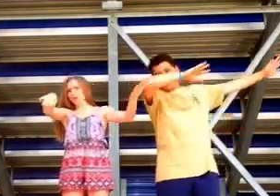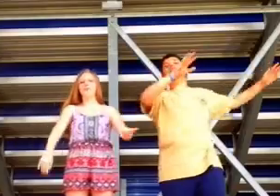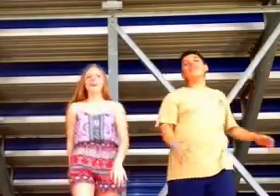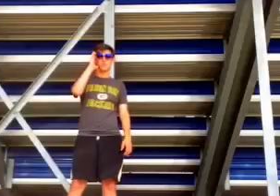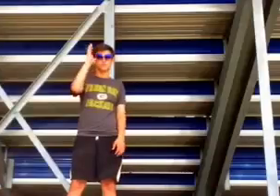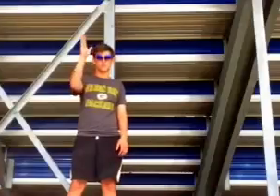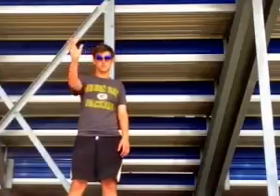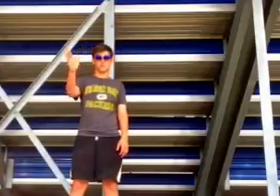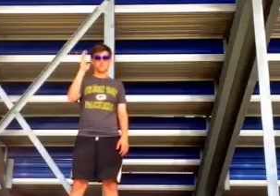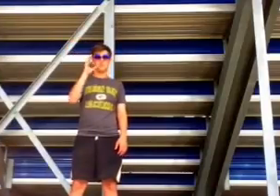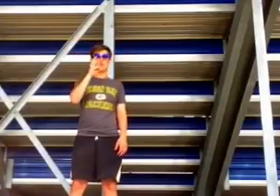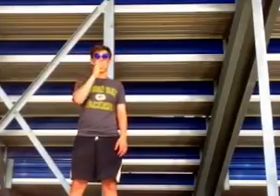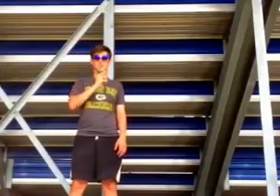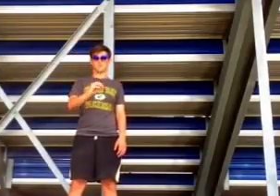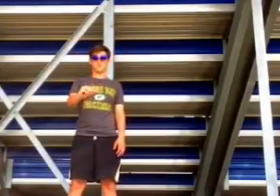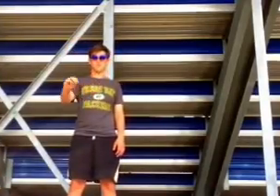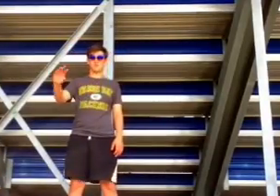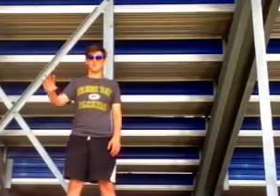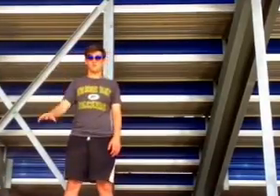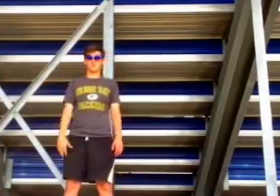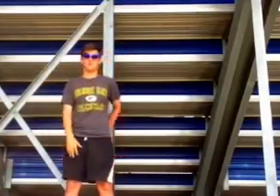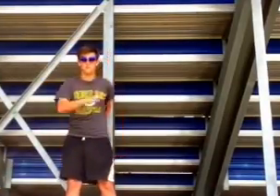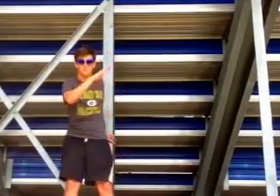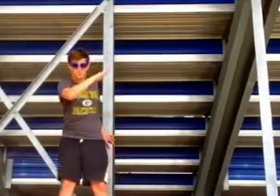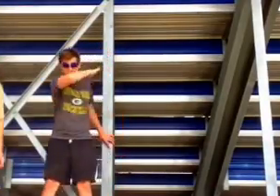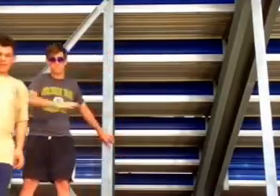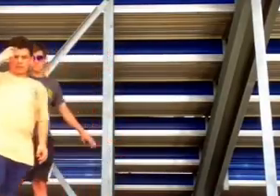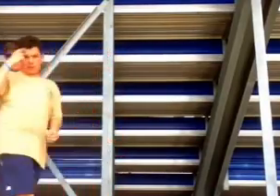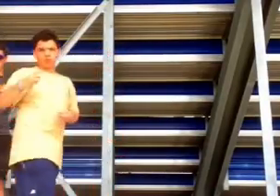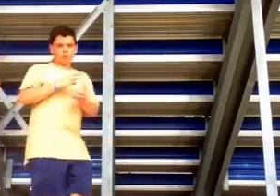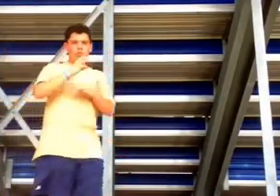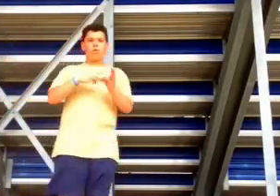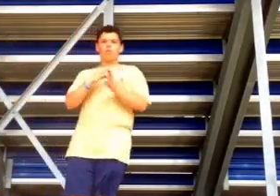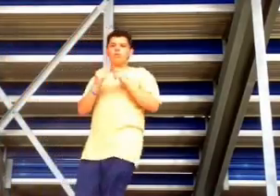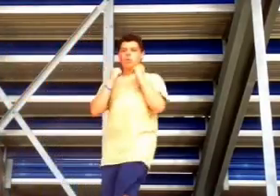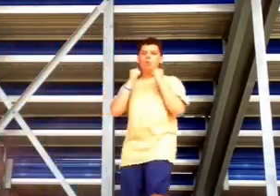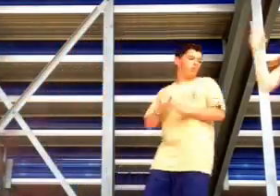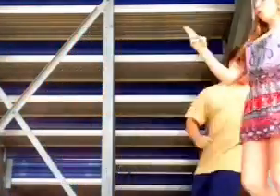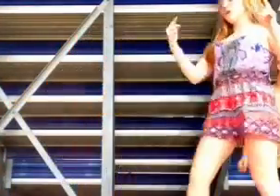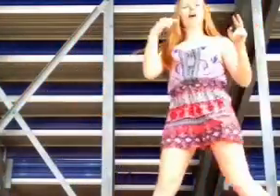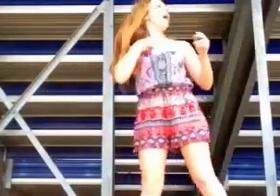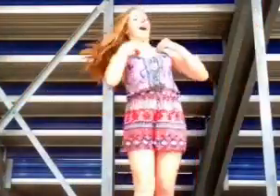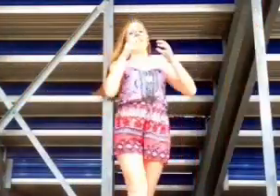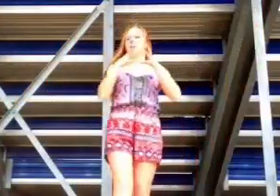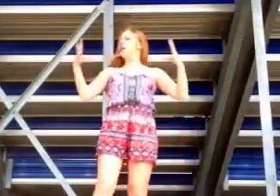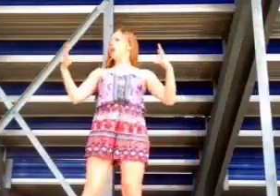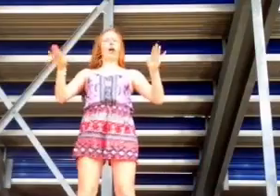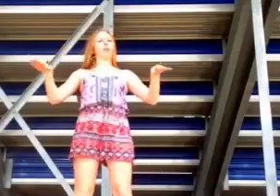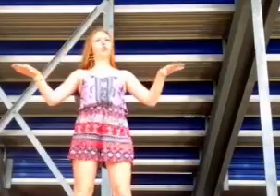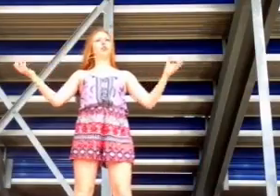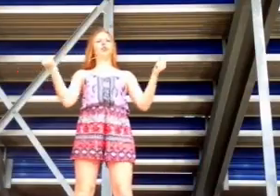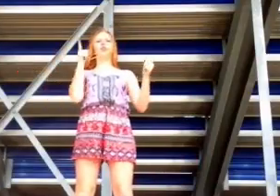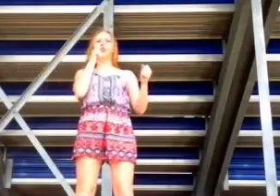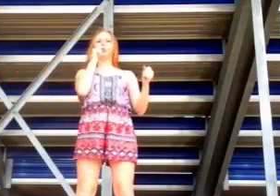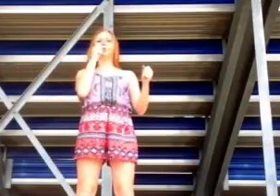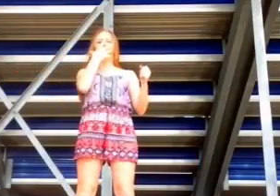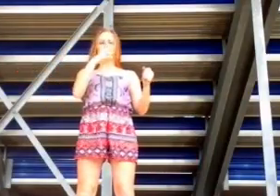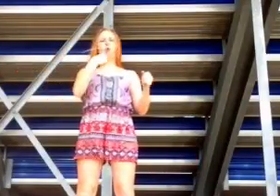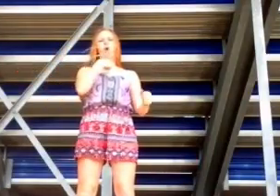month. Soon I'll be 60 years old. Will I think the world is cold, or will I have a lot of children who can bore